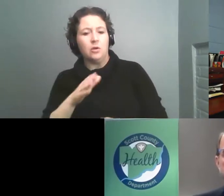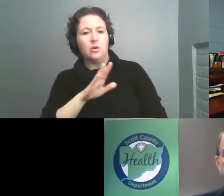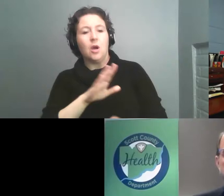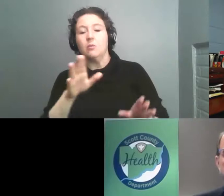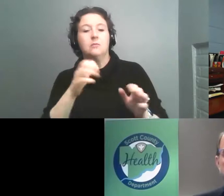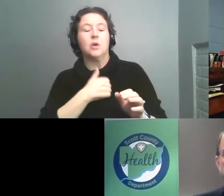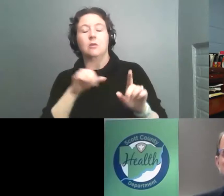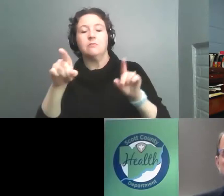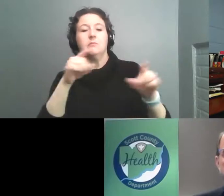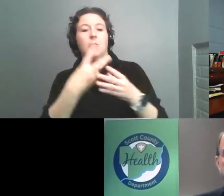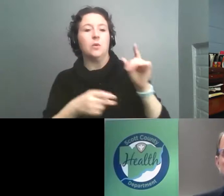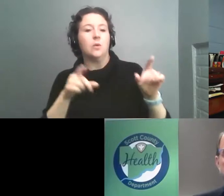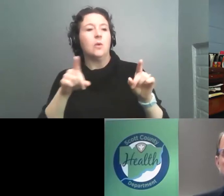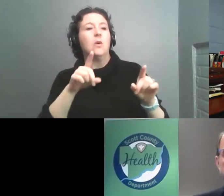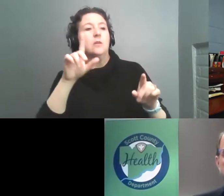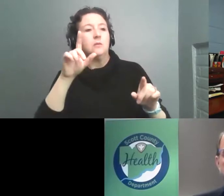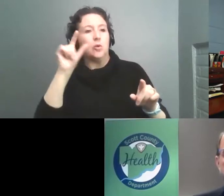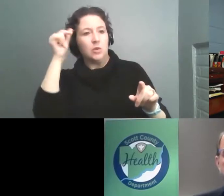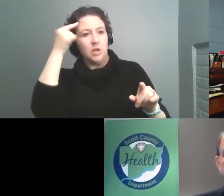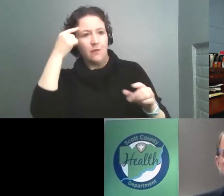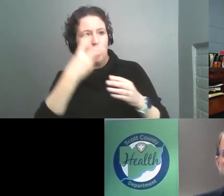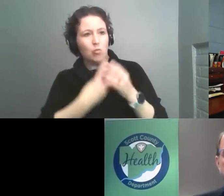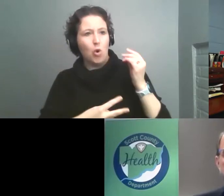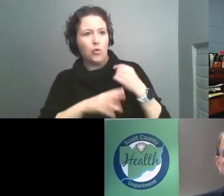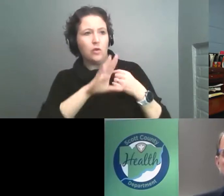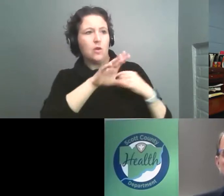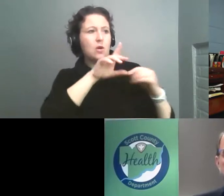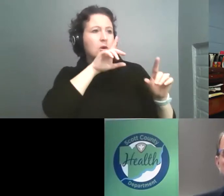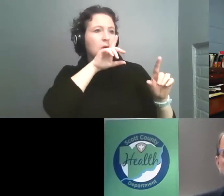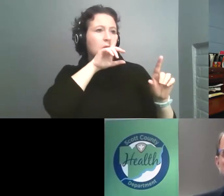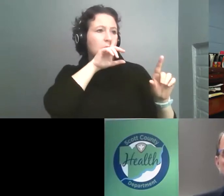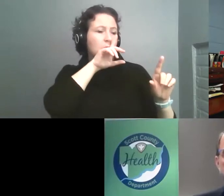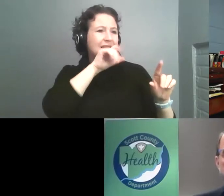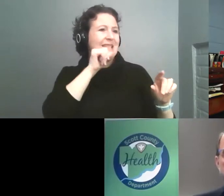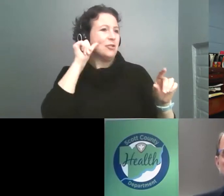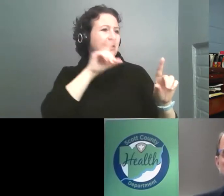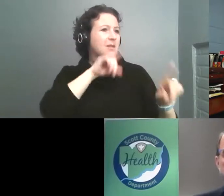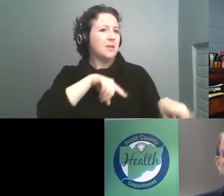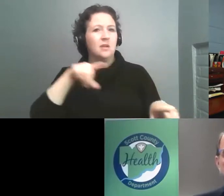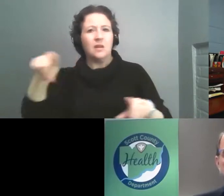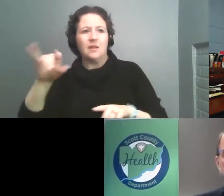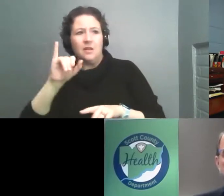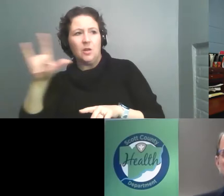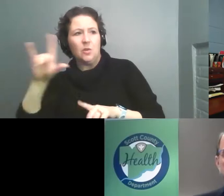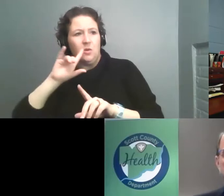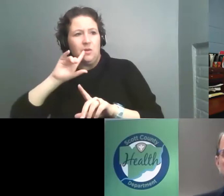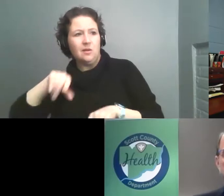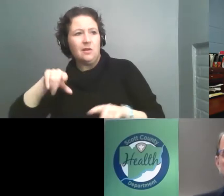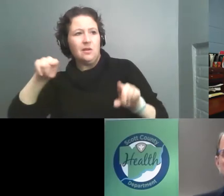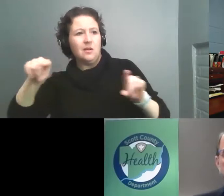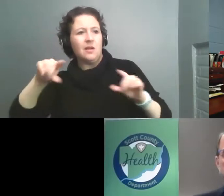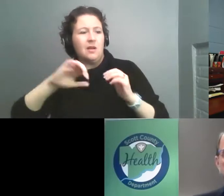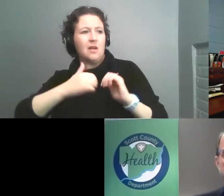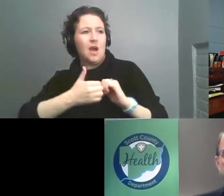both of you, and Governor Pritzker's mitigations today, how do you balance the differences for people traveling and back and forth from each state? I'm assuming this